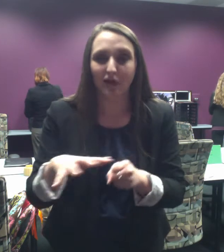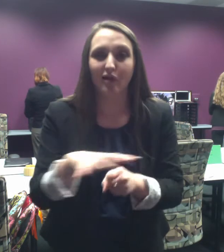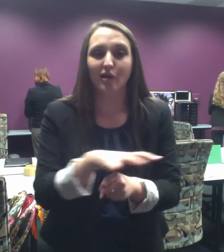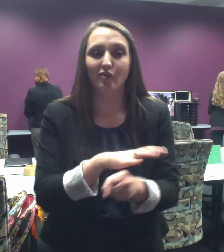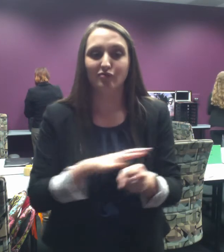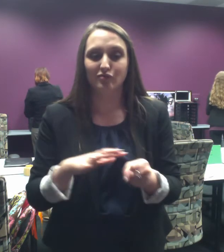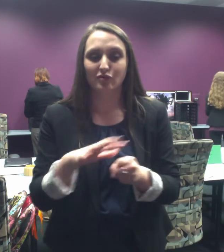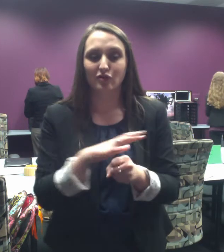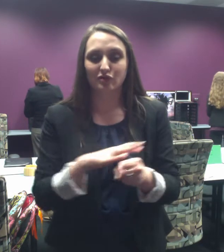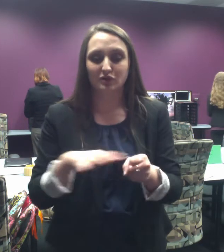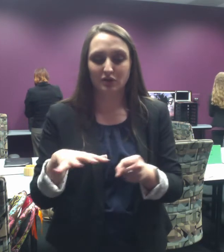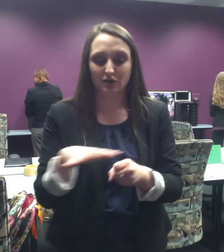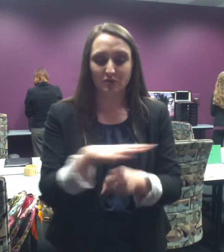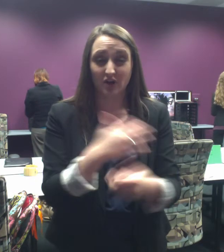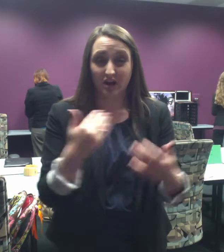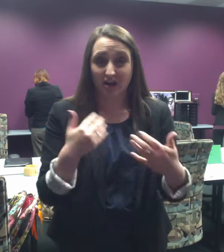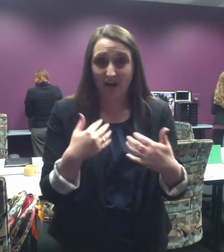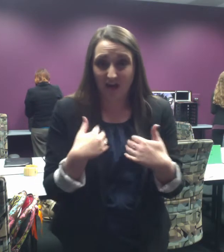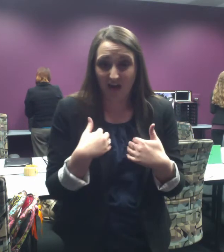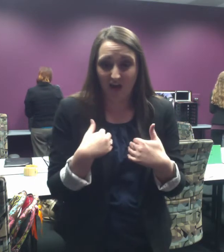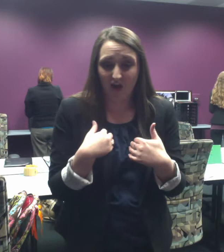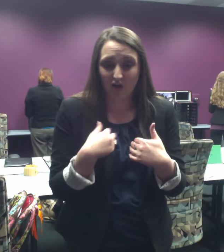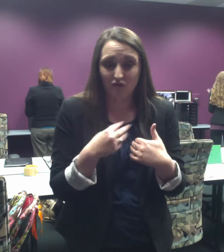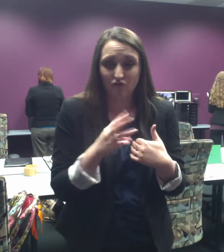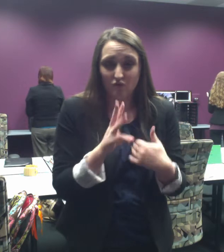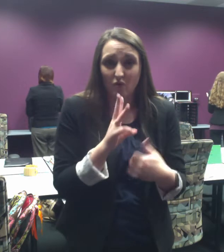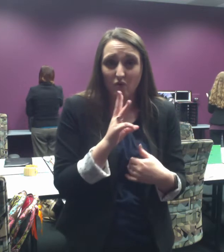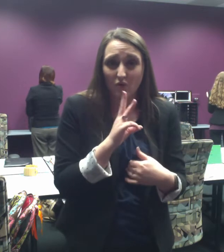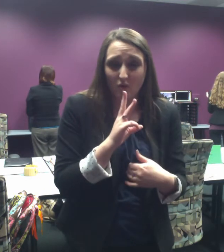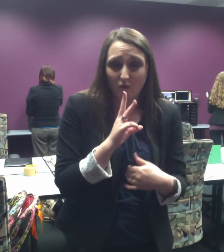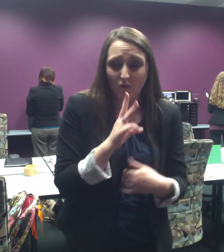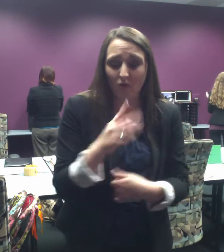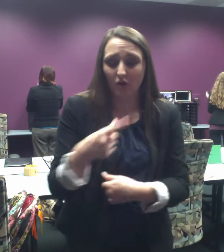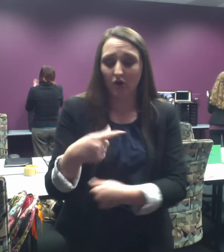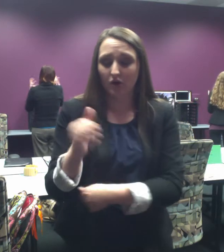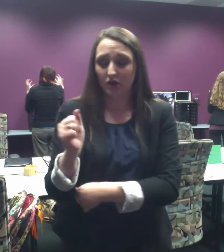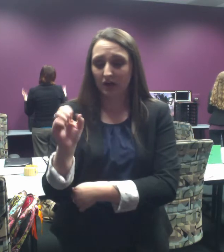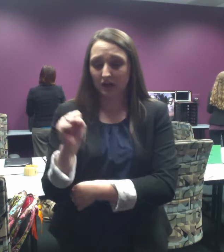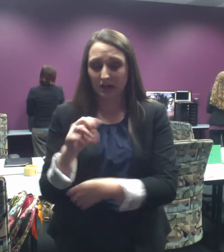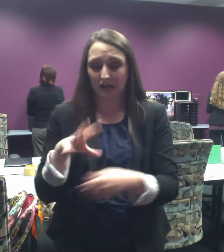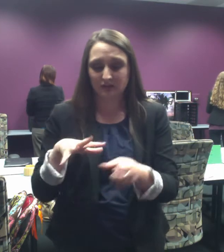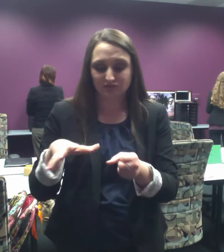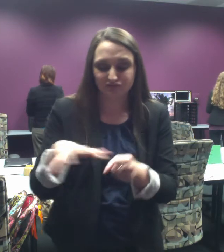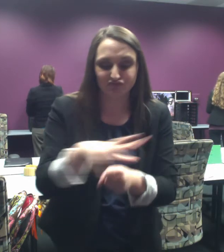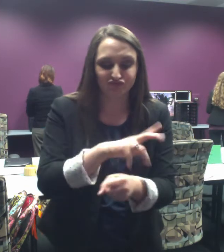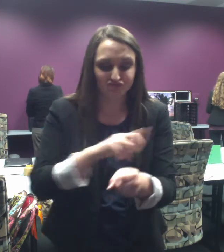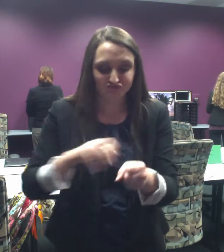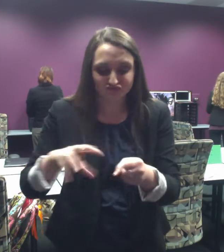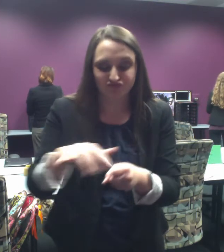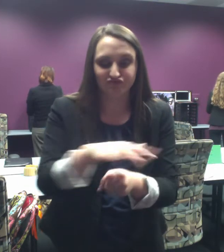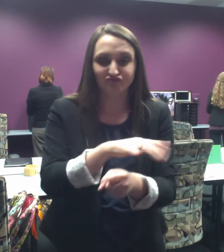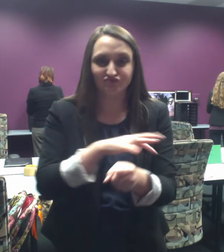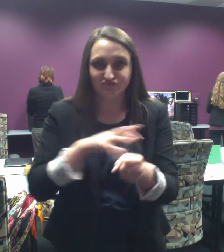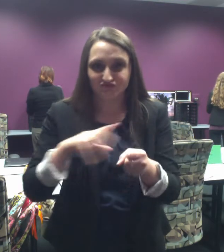It's been raining off and on. We're probably going to get rain again today. So the humidity, or the water vapor in the air, is fairly